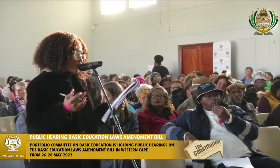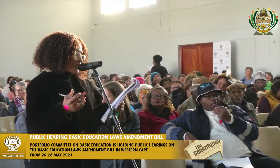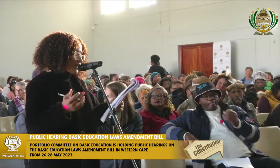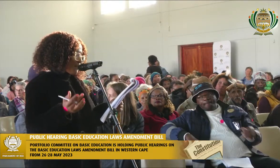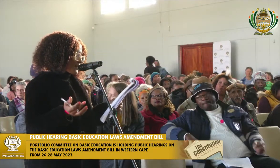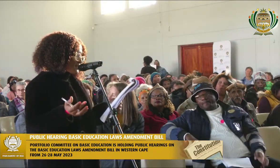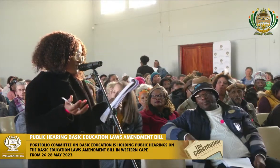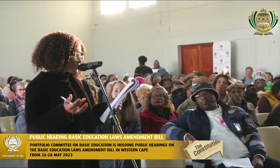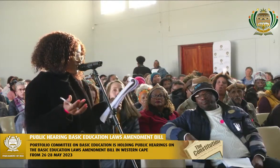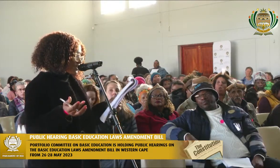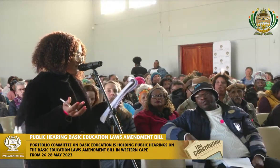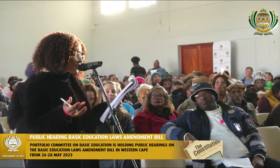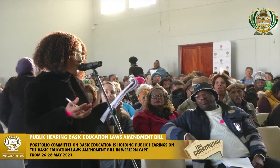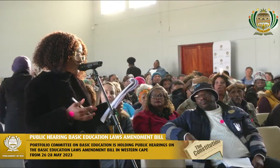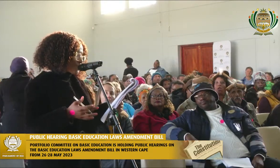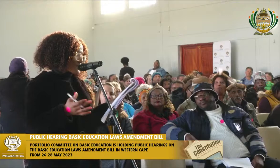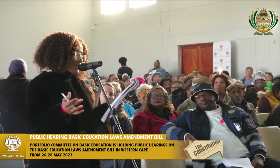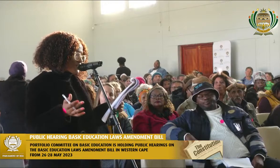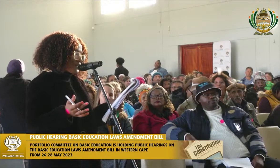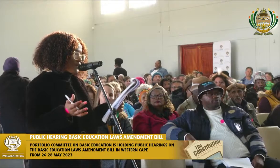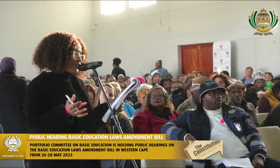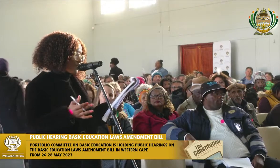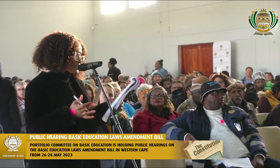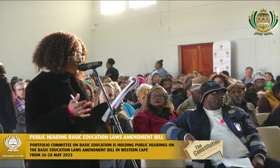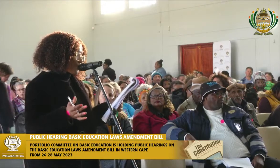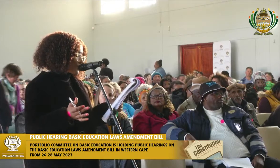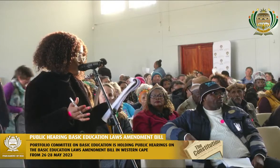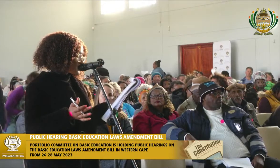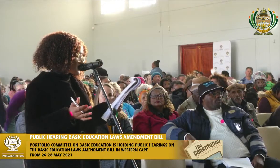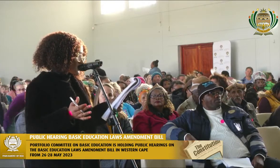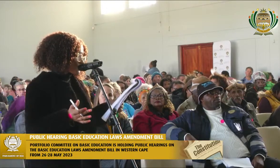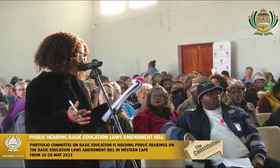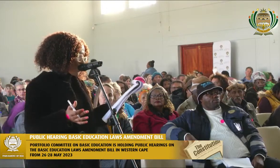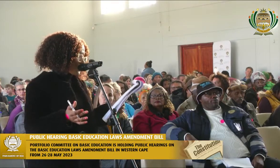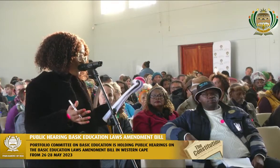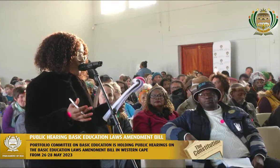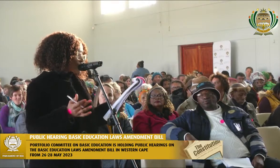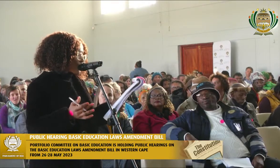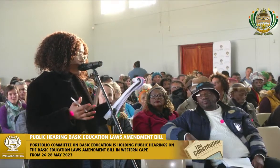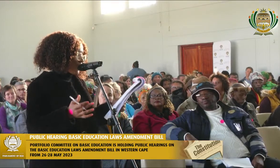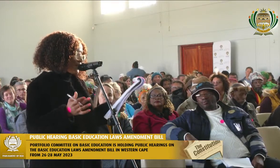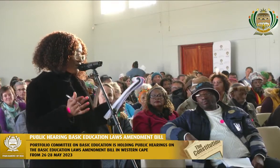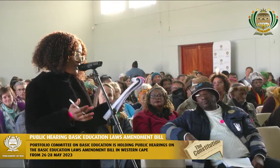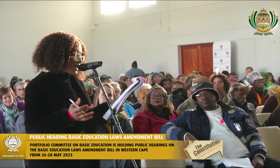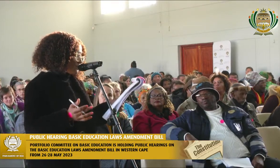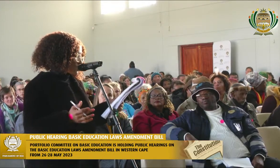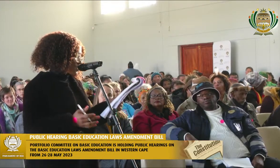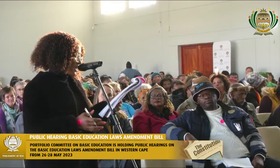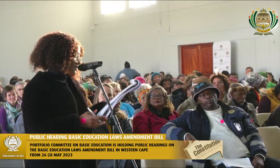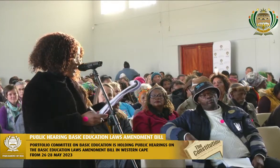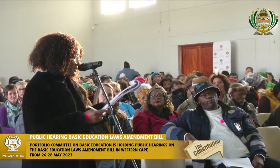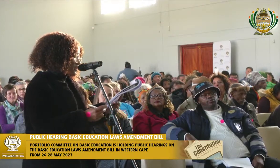bill. During the apartheid regime, there was no such thing, no such opportunities at all, so we